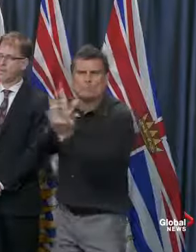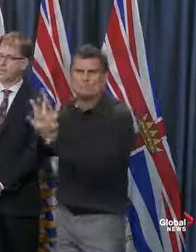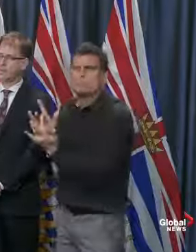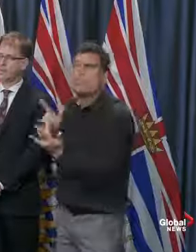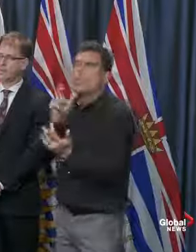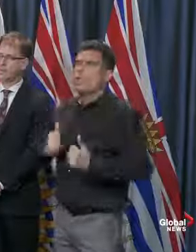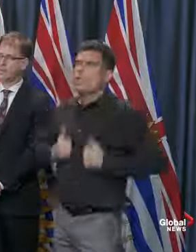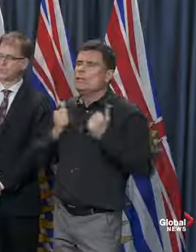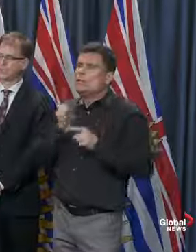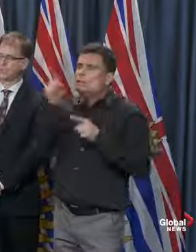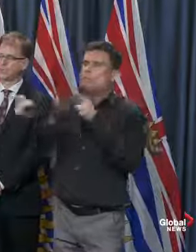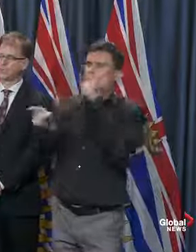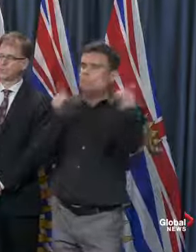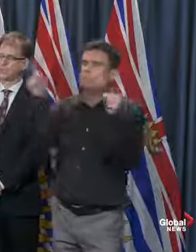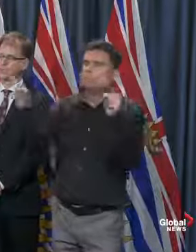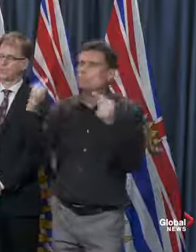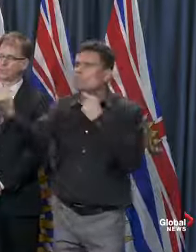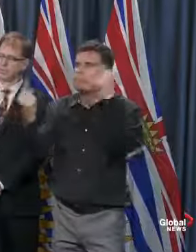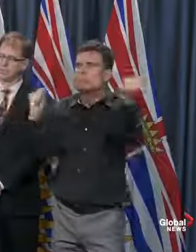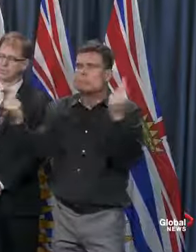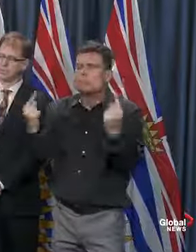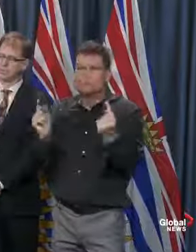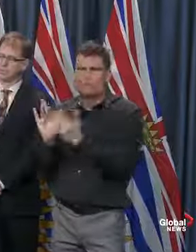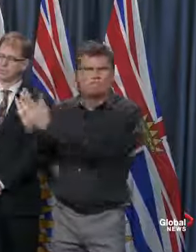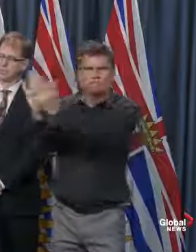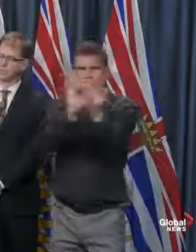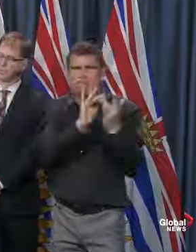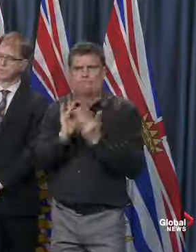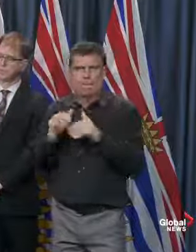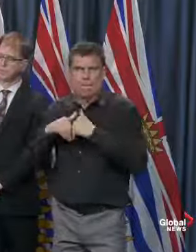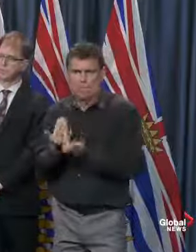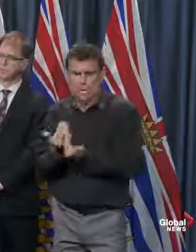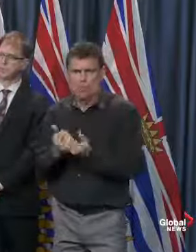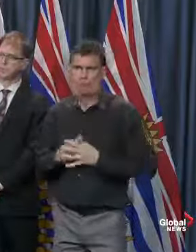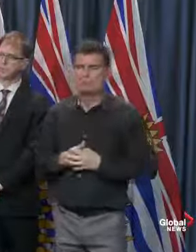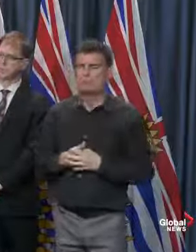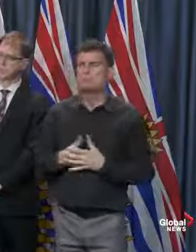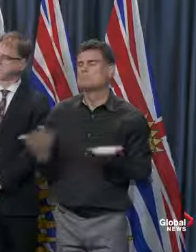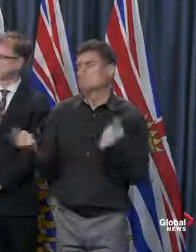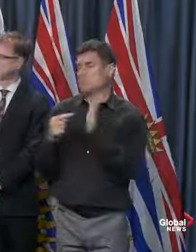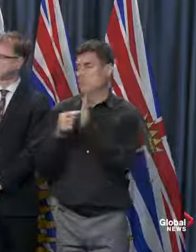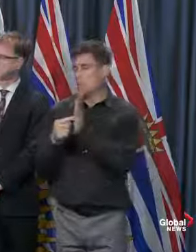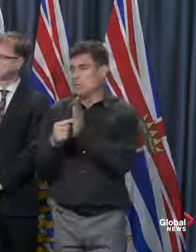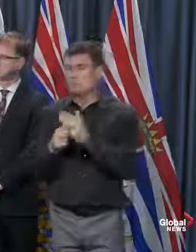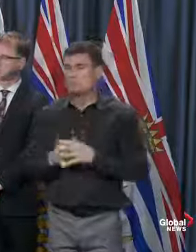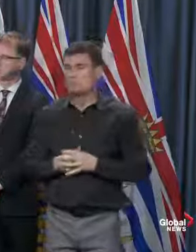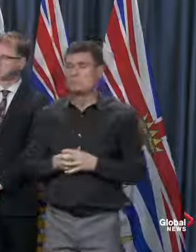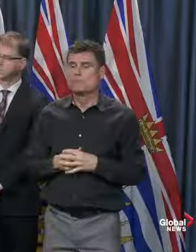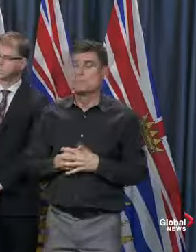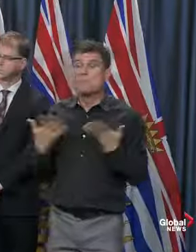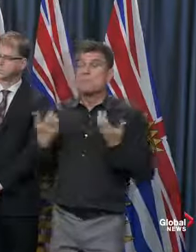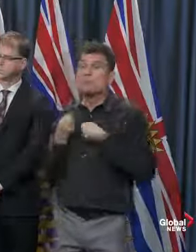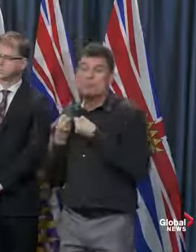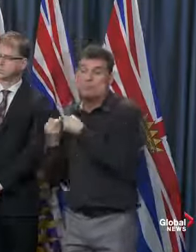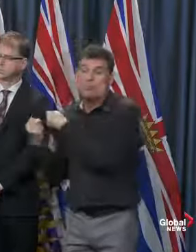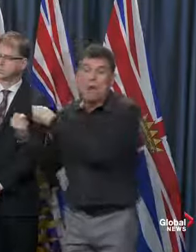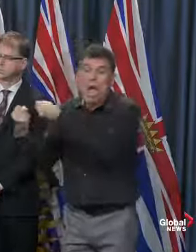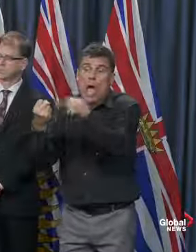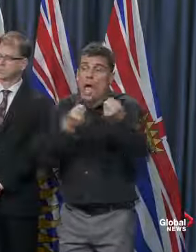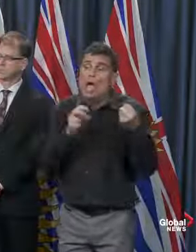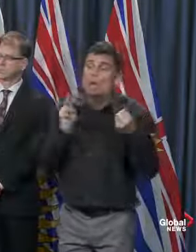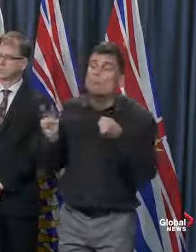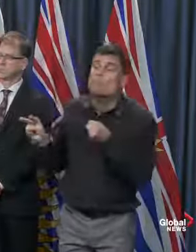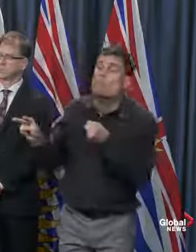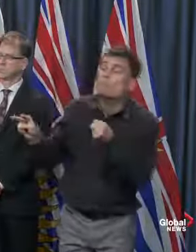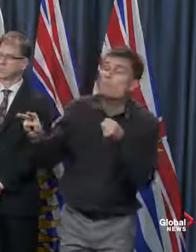officer will do it, or will have somebody go to a healthcare facility and do a drive-by test in the parking lot. So there